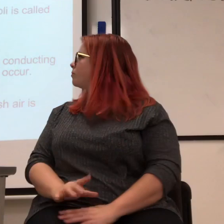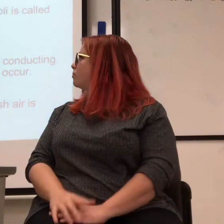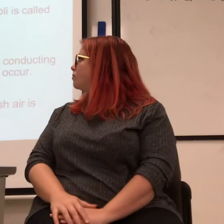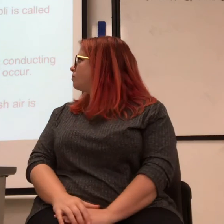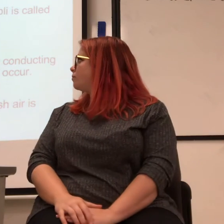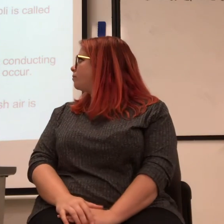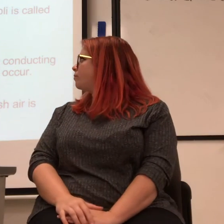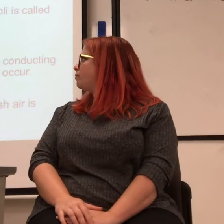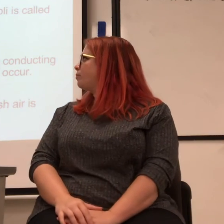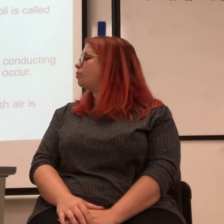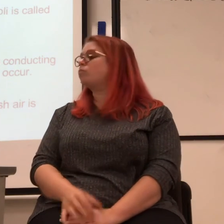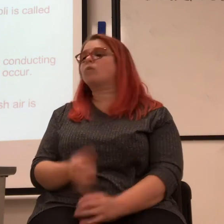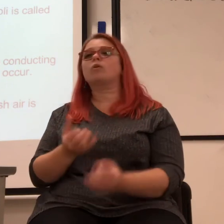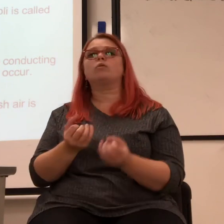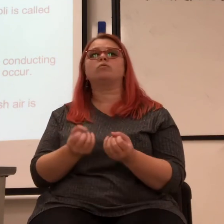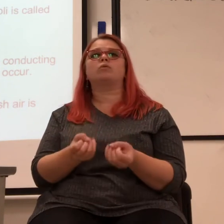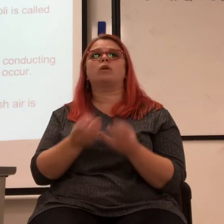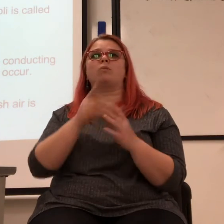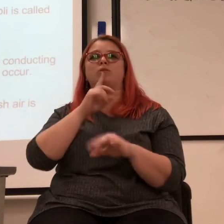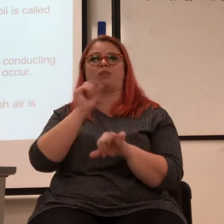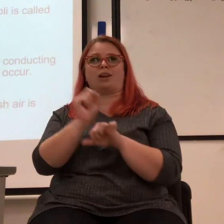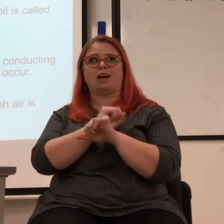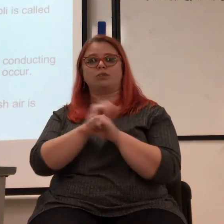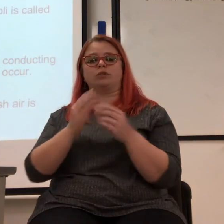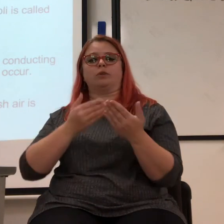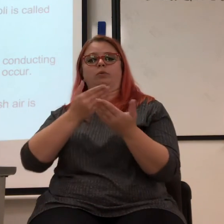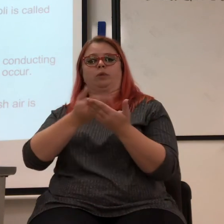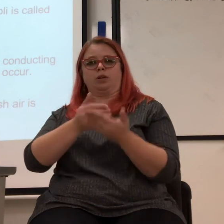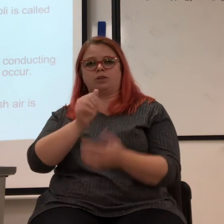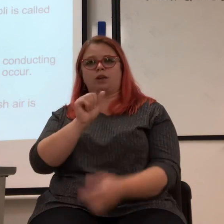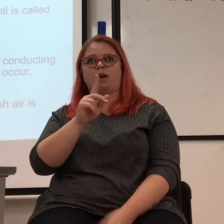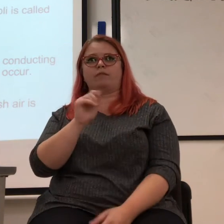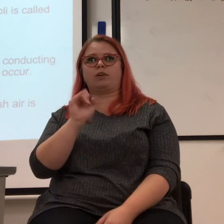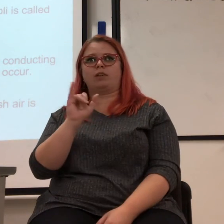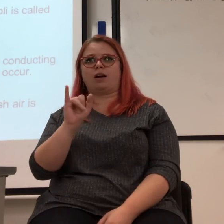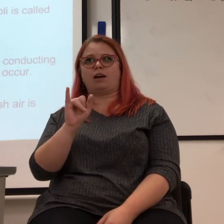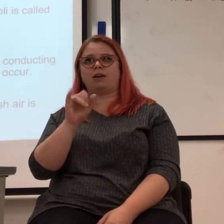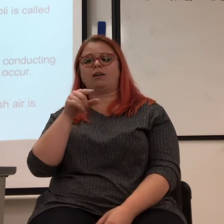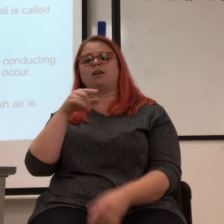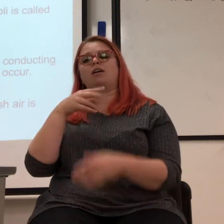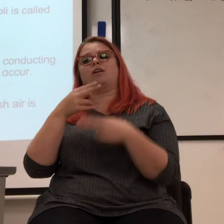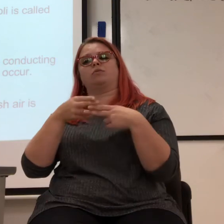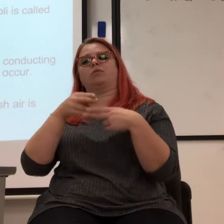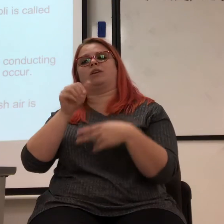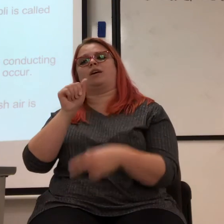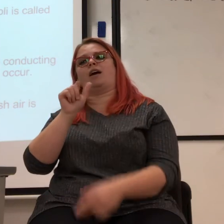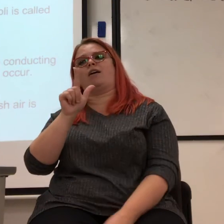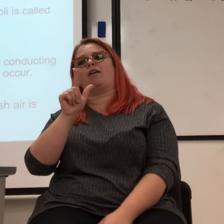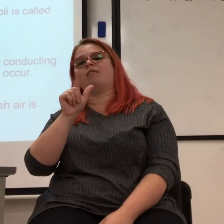So the amount that actually reaches alveoli is referred to as the alveolar ventilation rate.